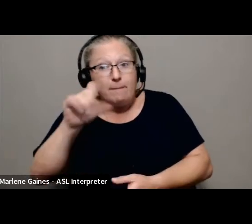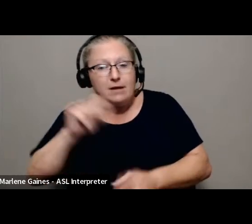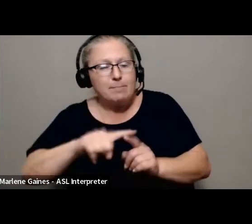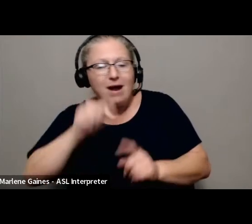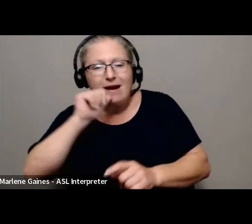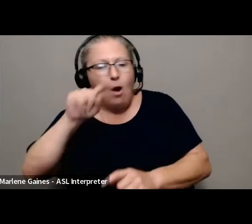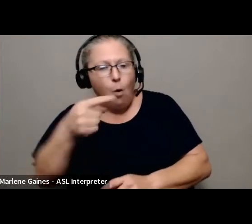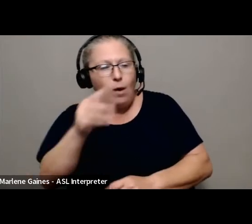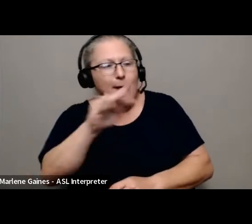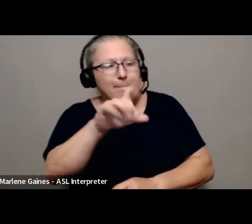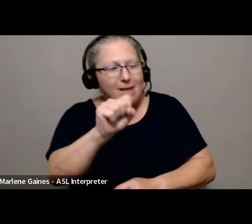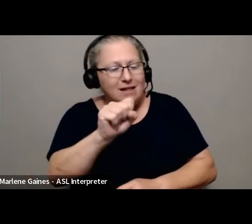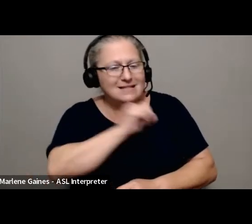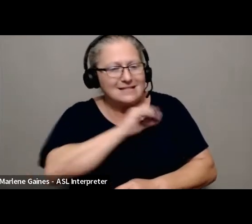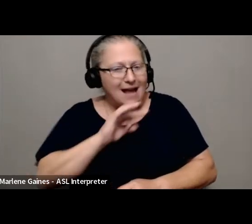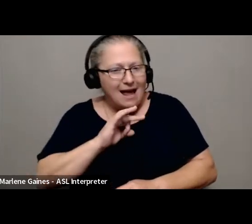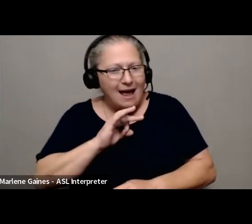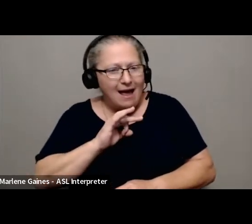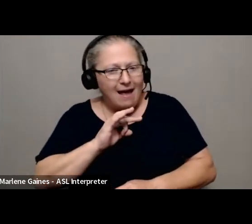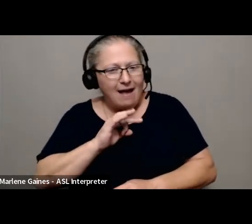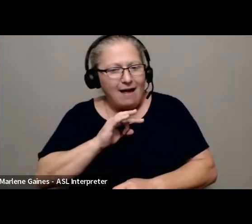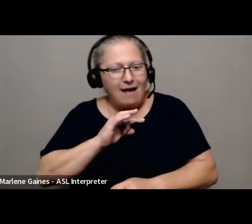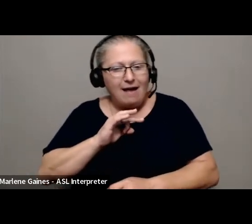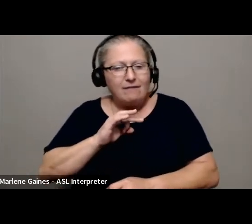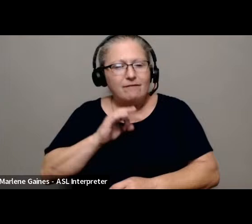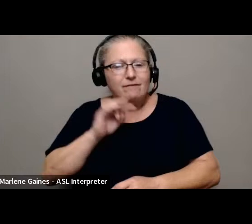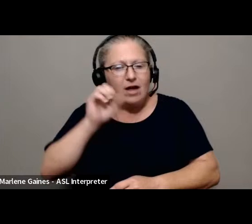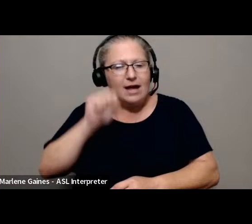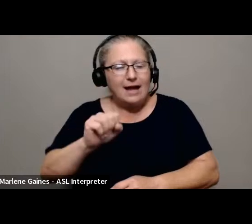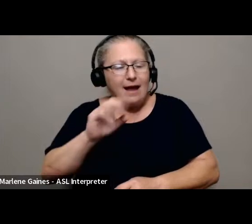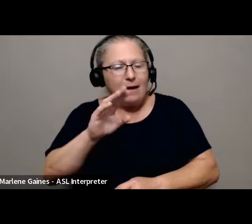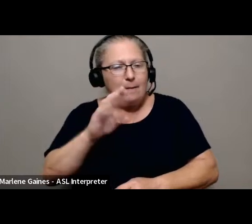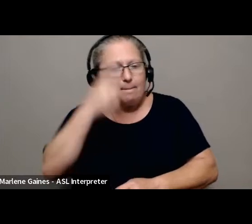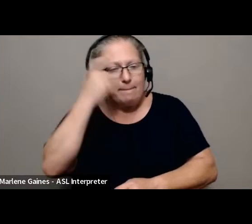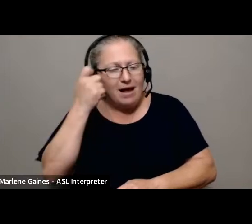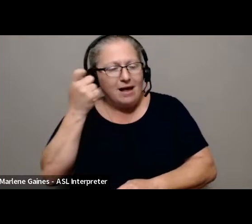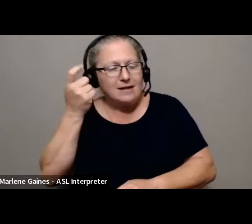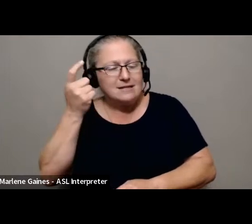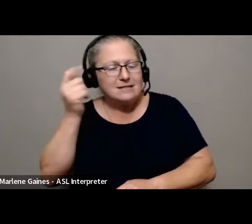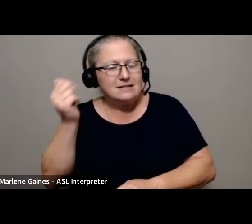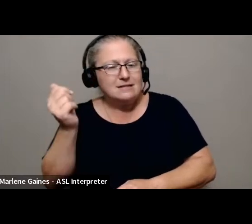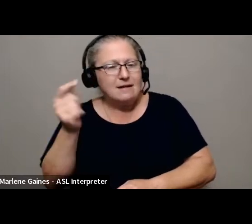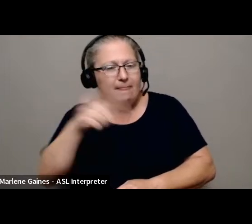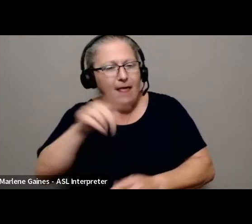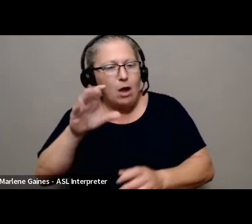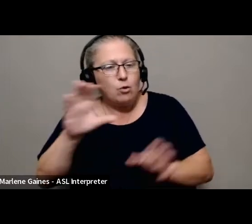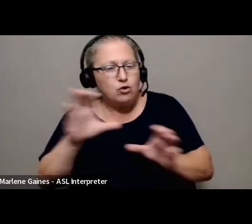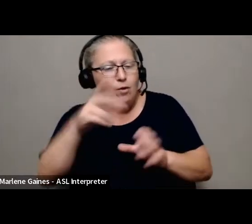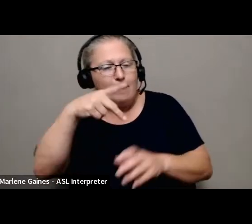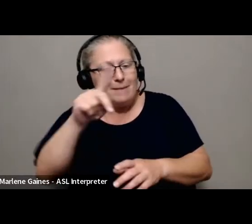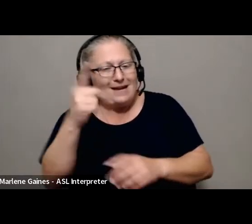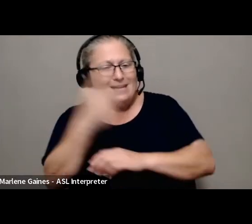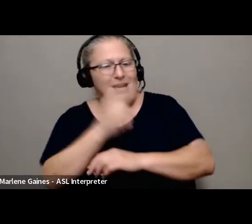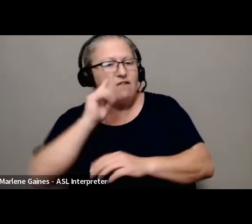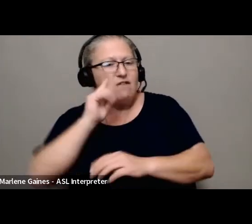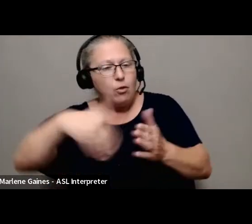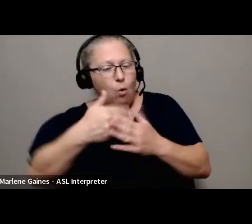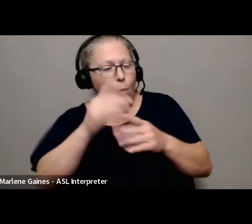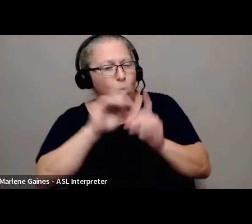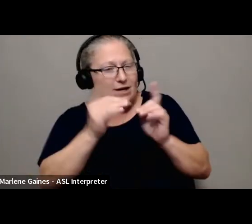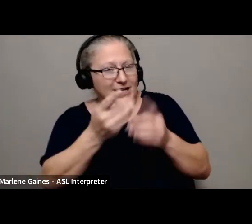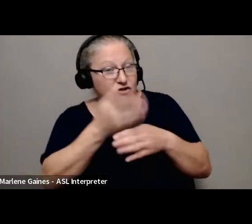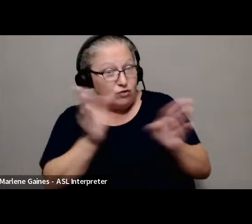not necessarily Mills Right, staff that not you're for speaking to. all Yeah. of them, Right, right. because they were conducting the PD day for the entire district wide, I guess. Is that